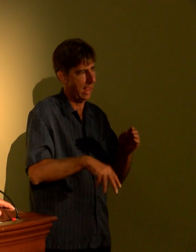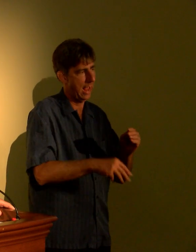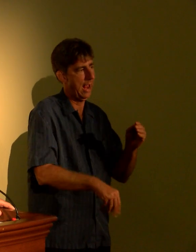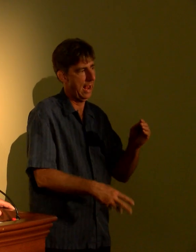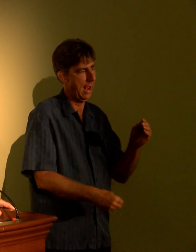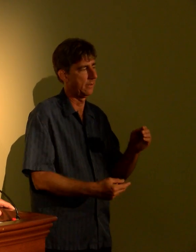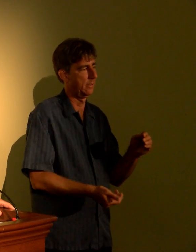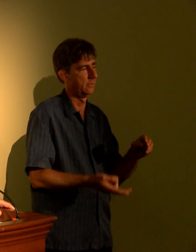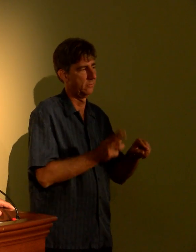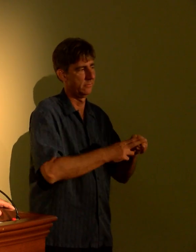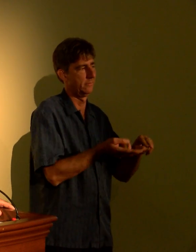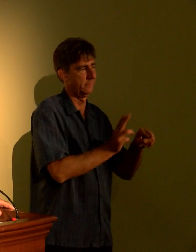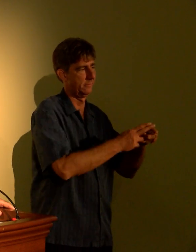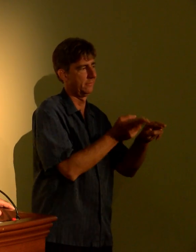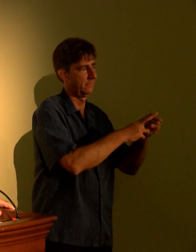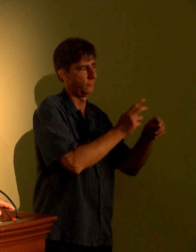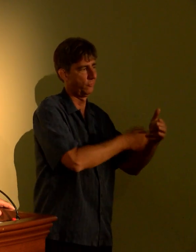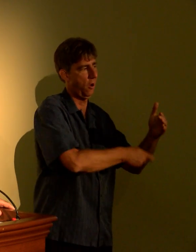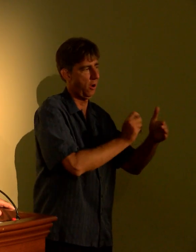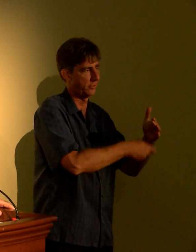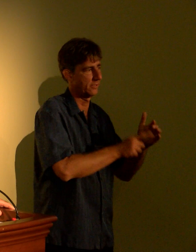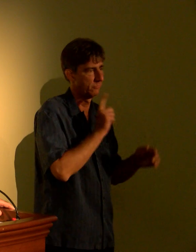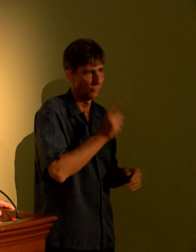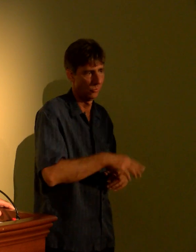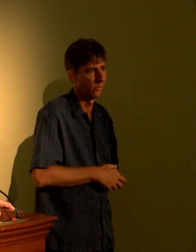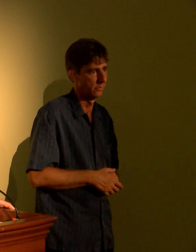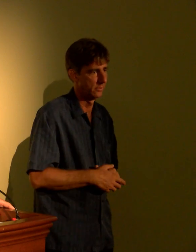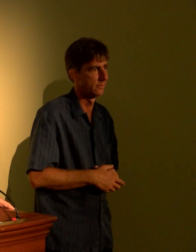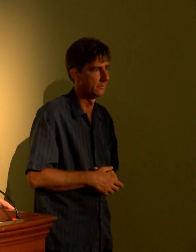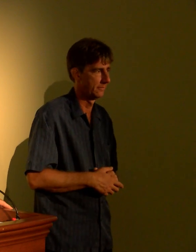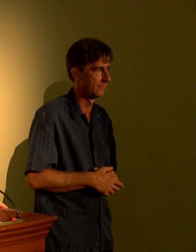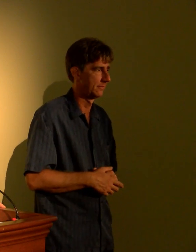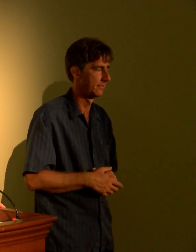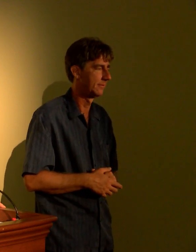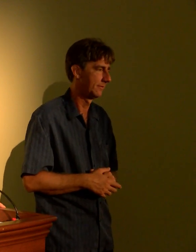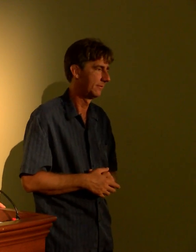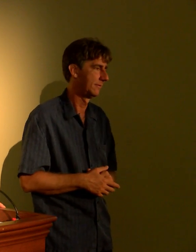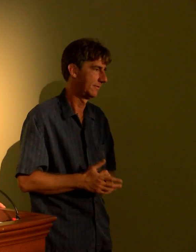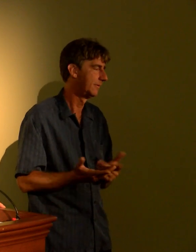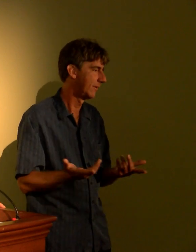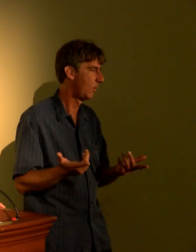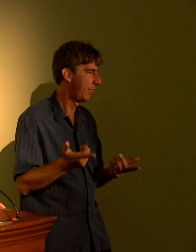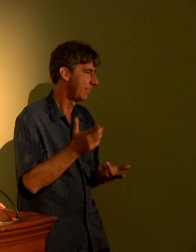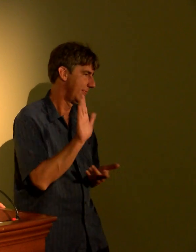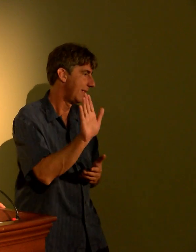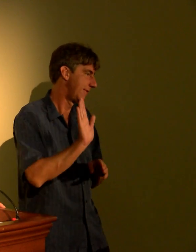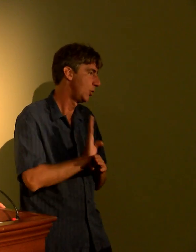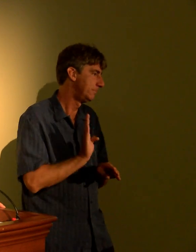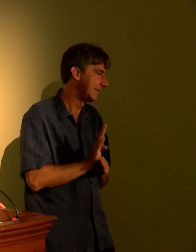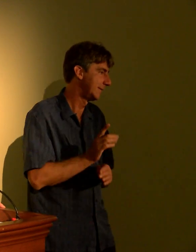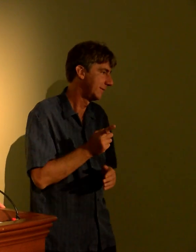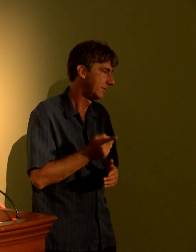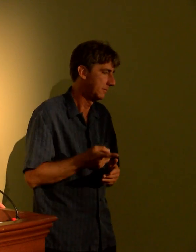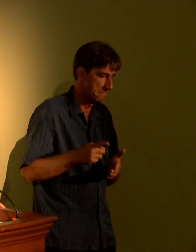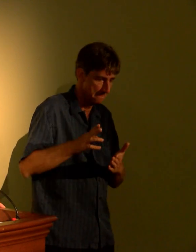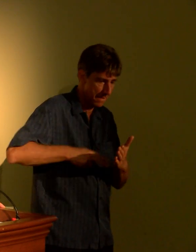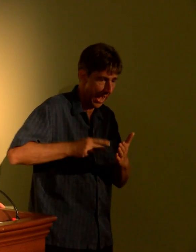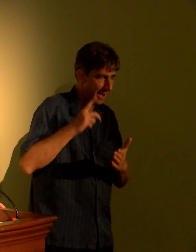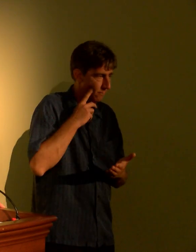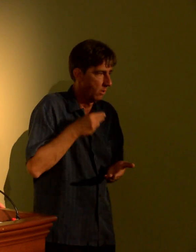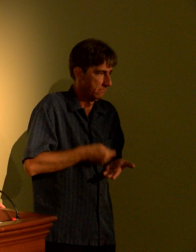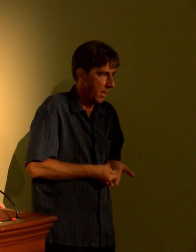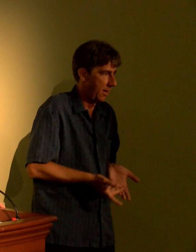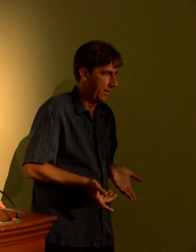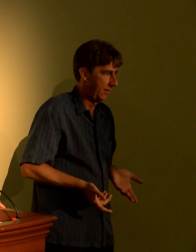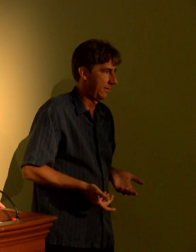always upcharges. These artists were in this for the business, and I think just looking